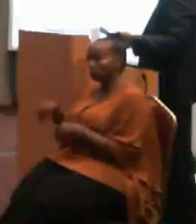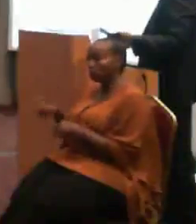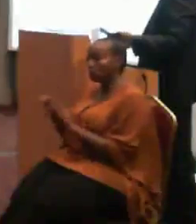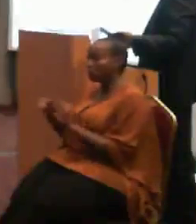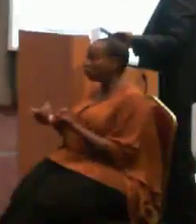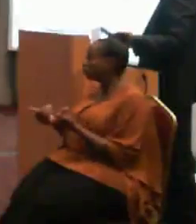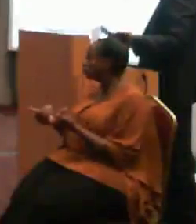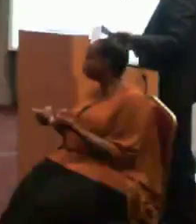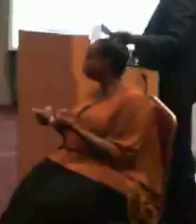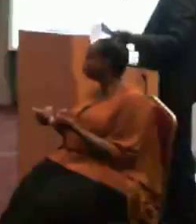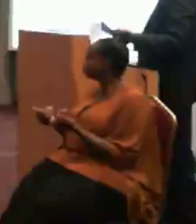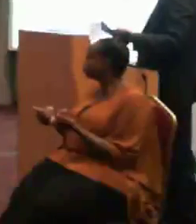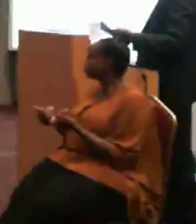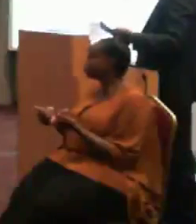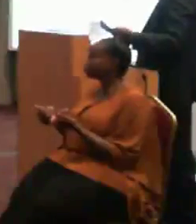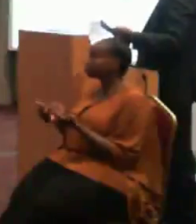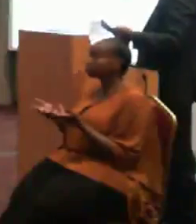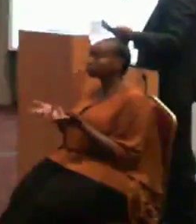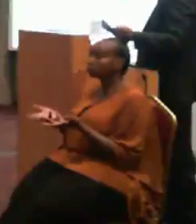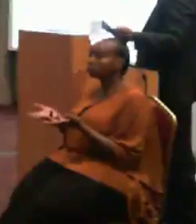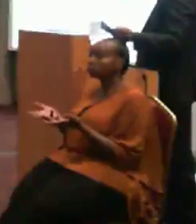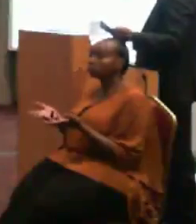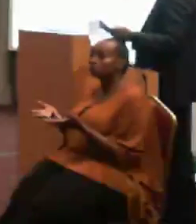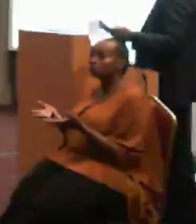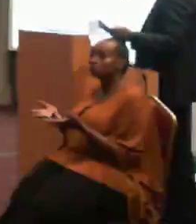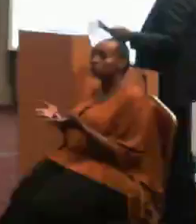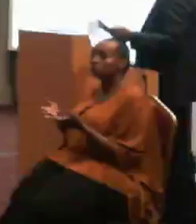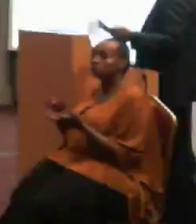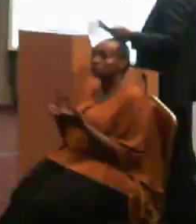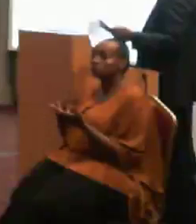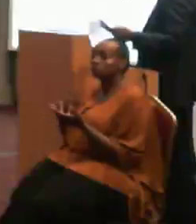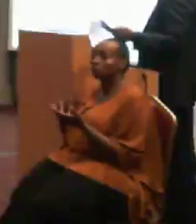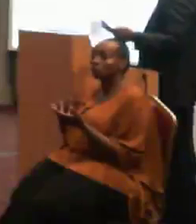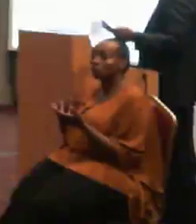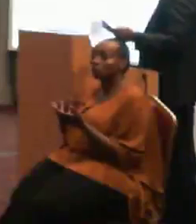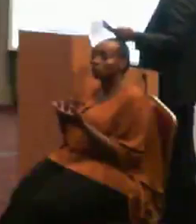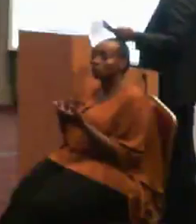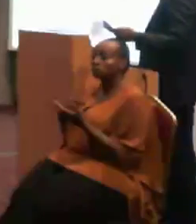Yeah, basically the scenario that you gave is that